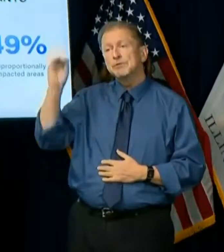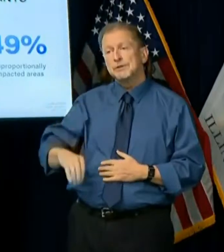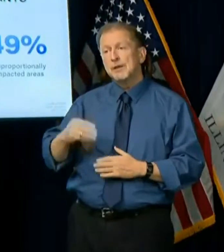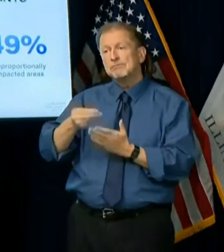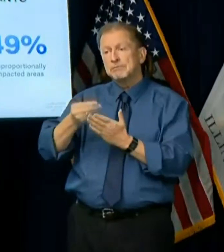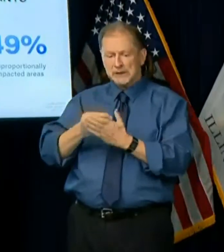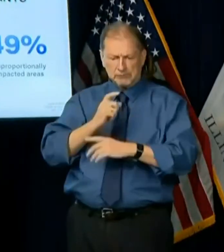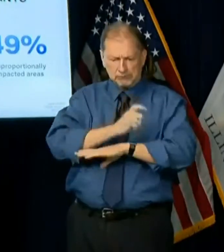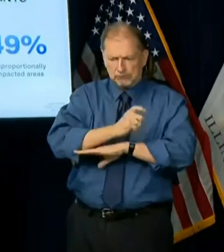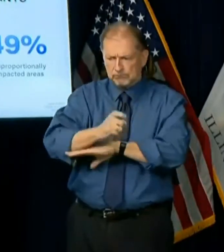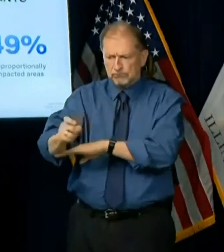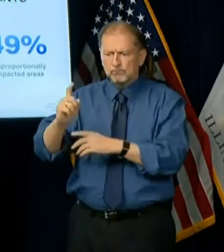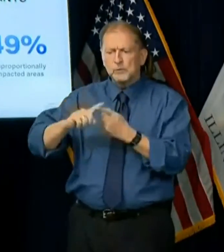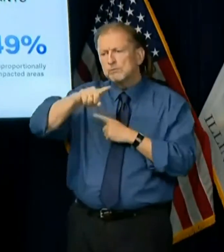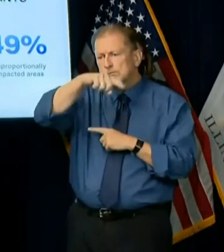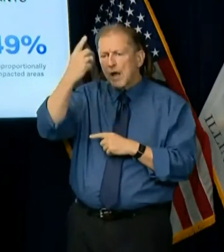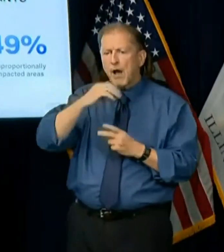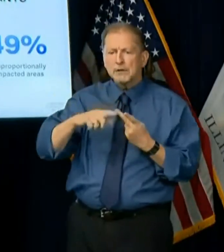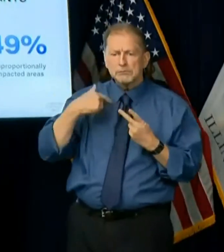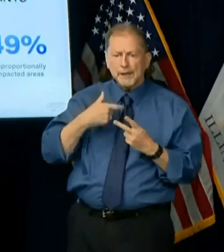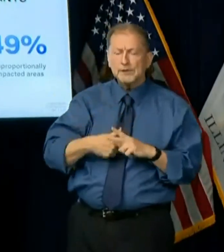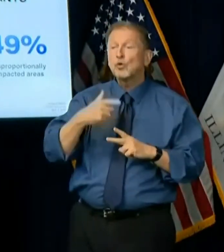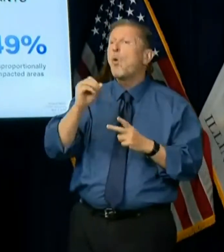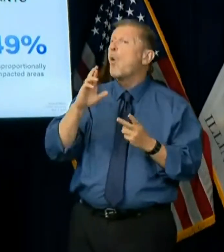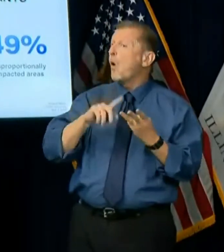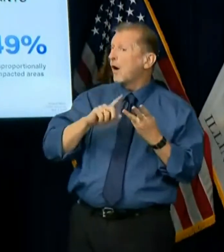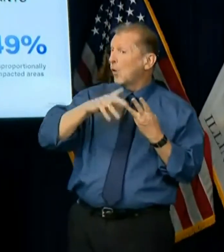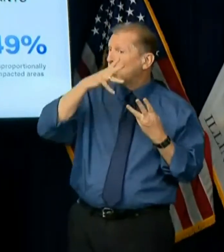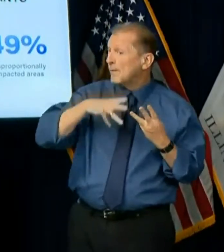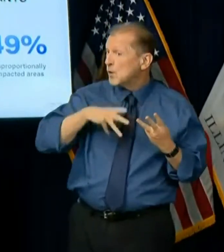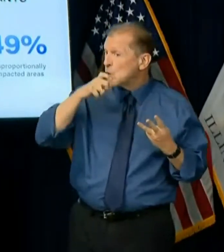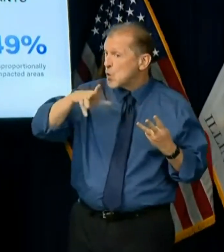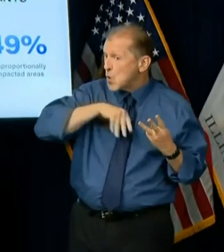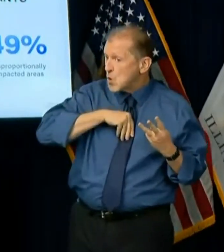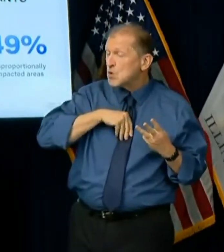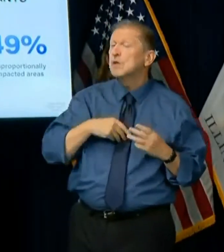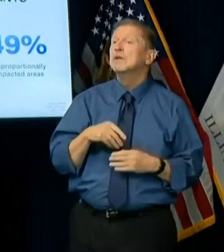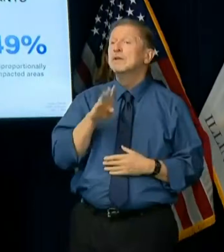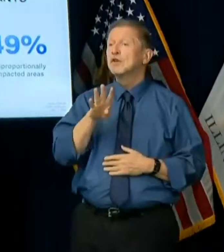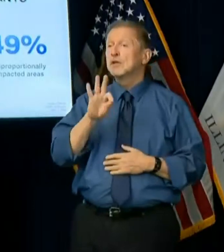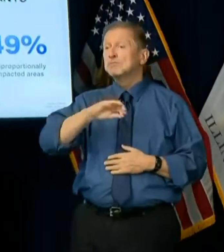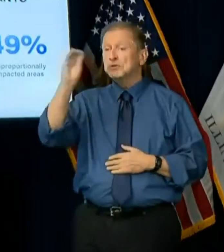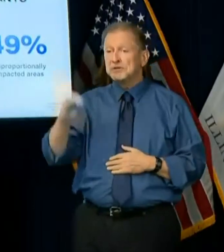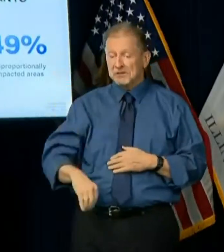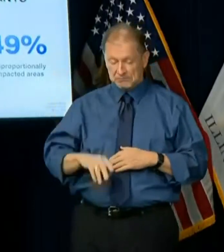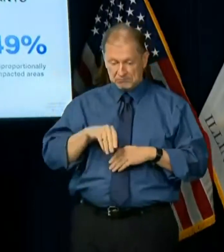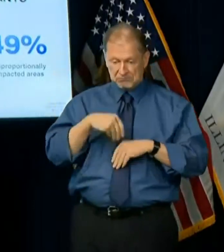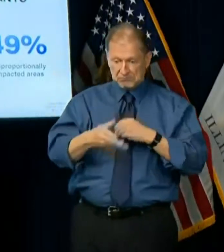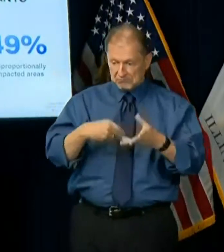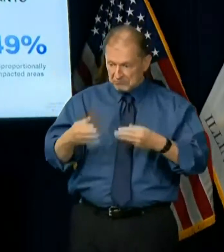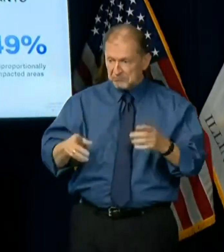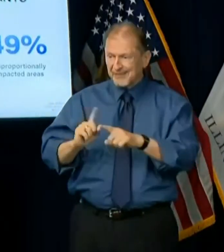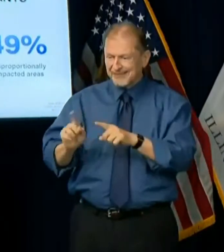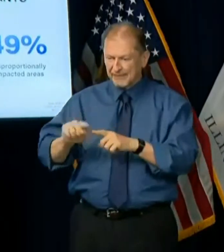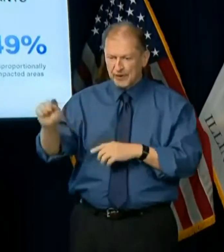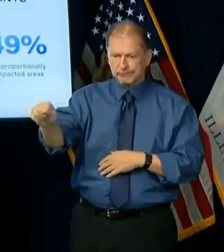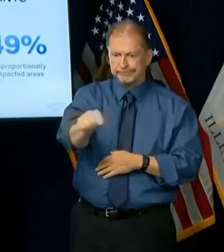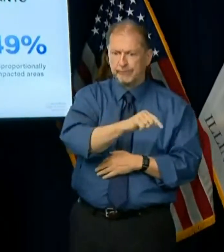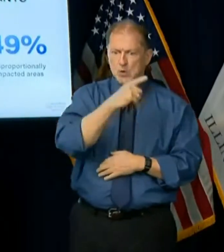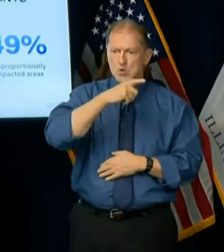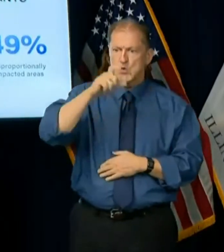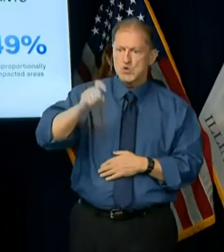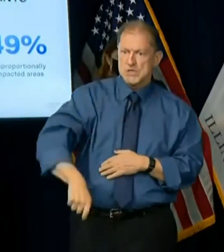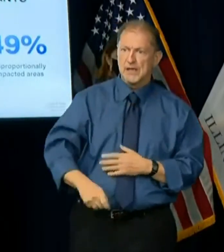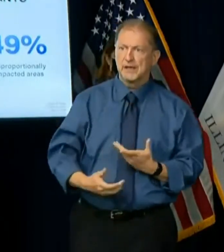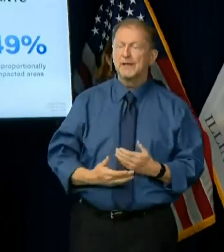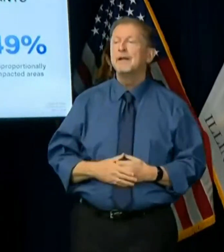businesses. 39% have gone to women-owned businesses, and 49% have gone to disproportionately impacted areas. And